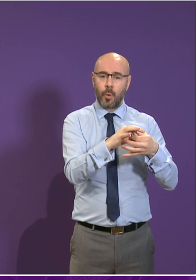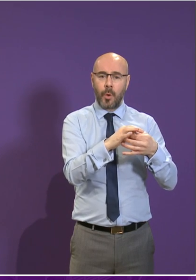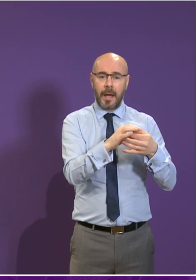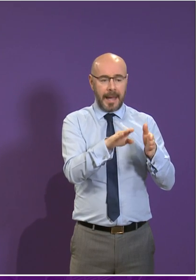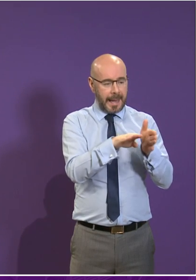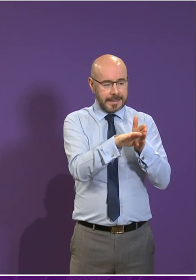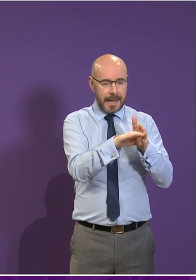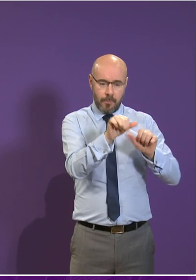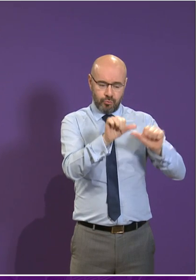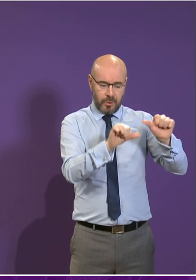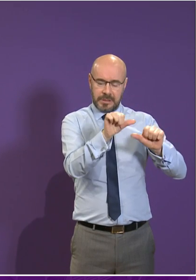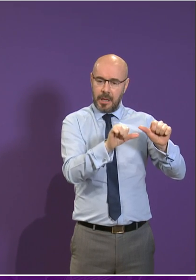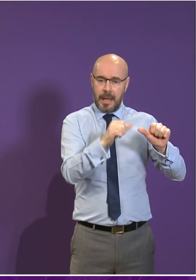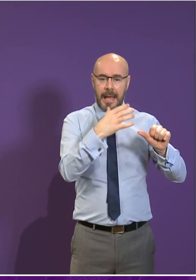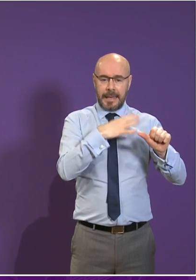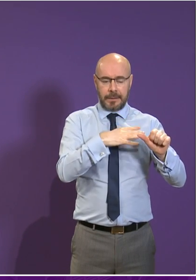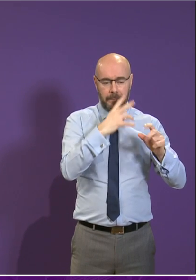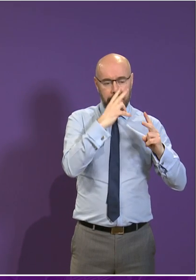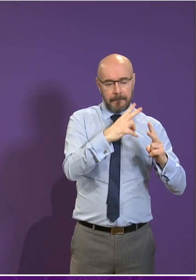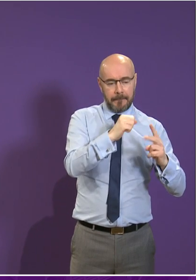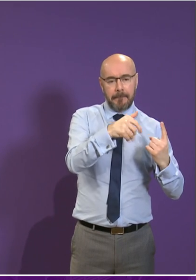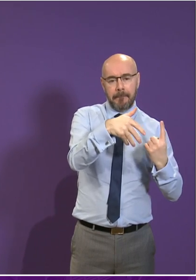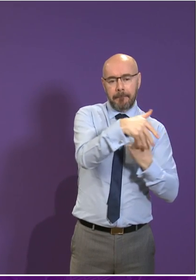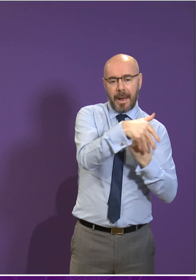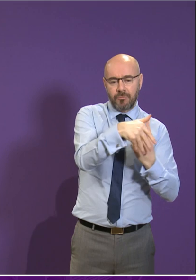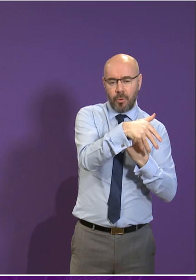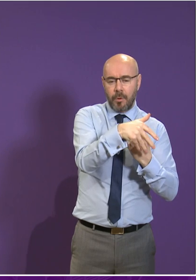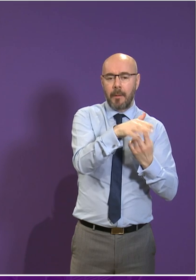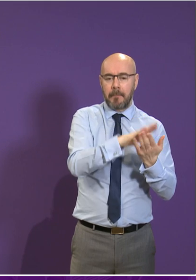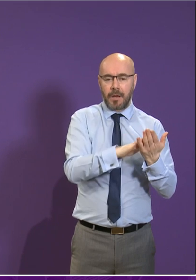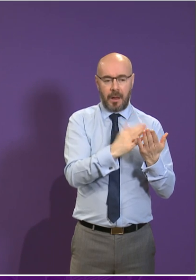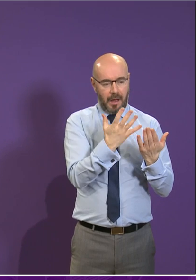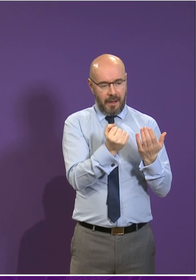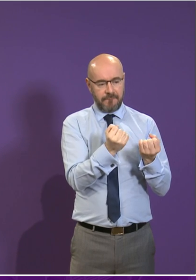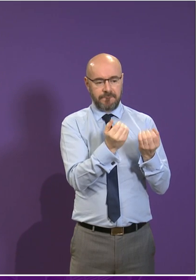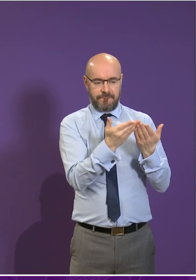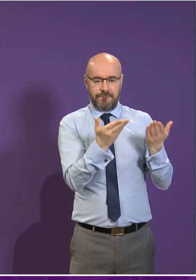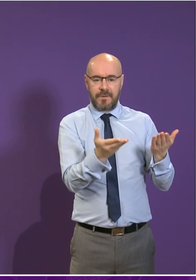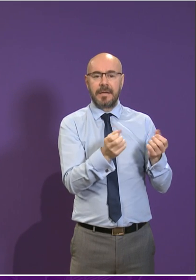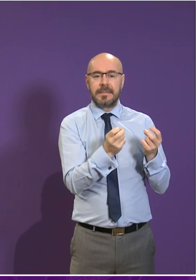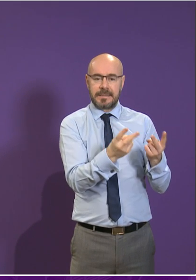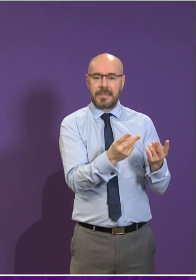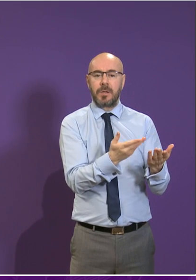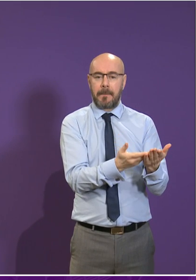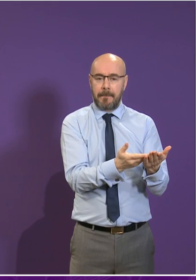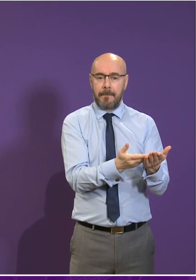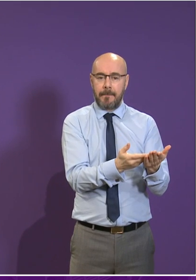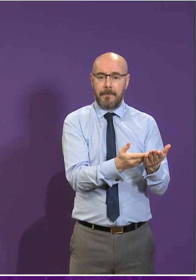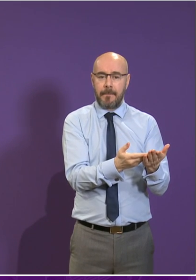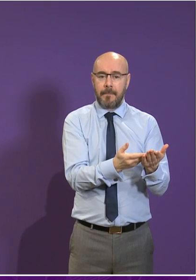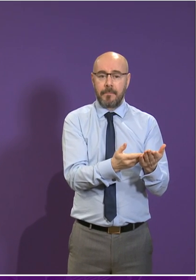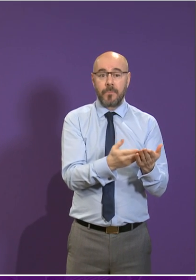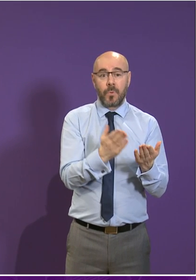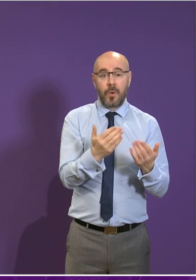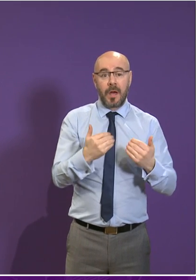contextualises admissions as part of having a fair system. If the number of places, if we